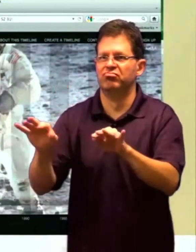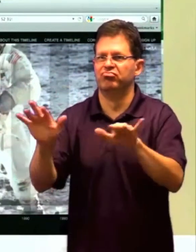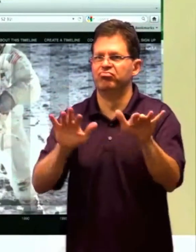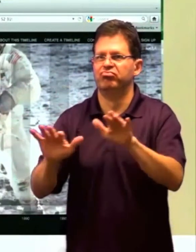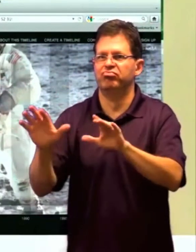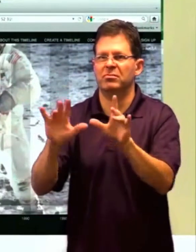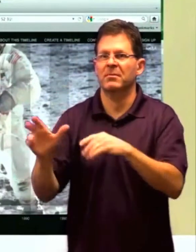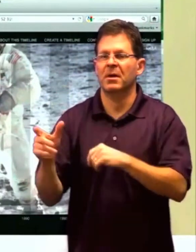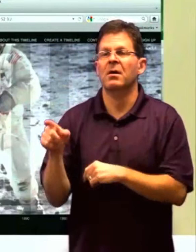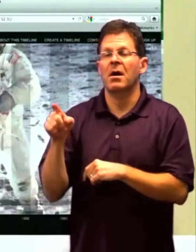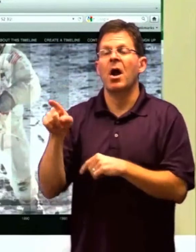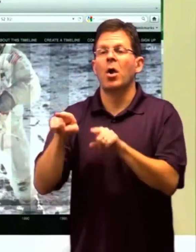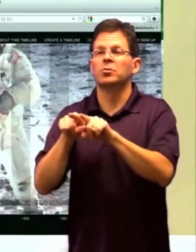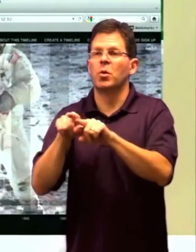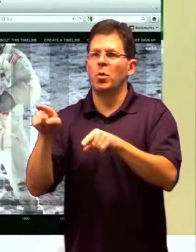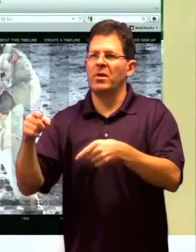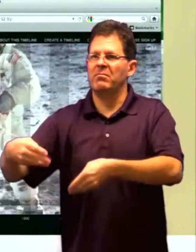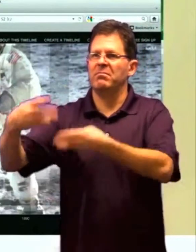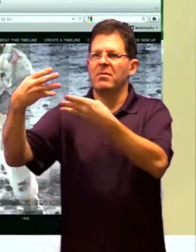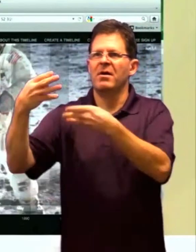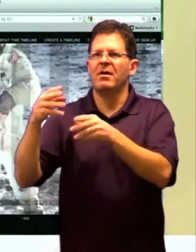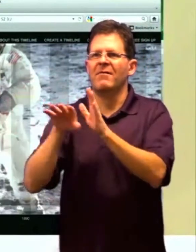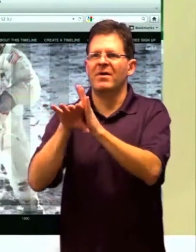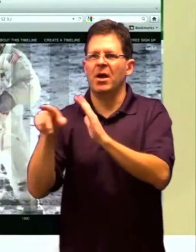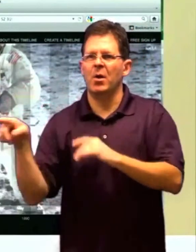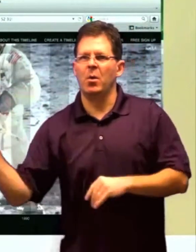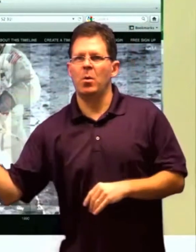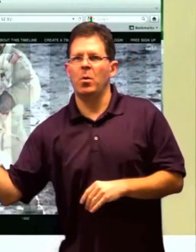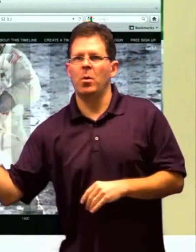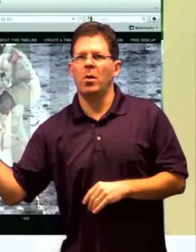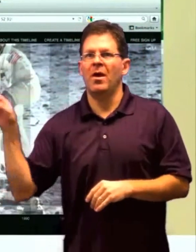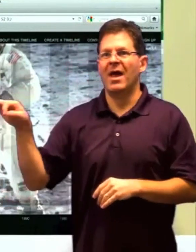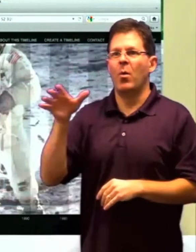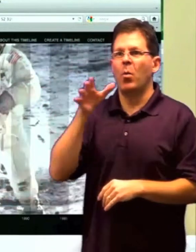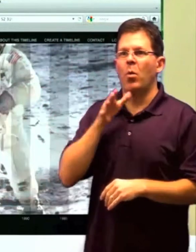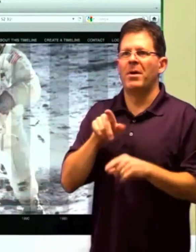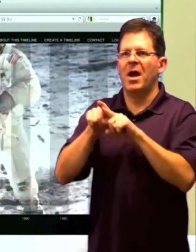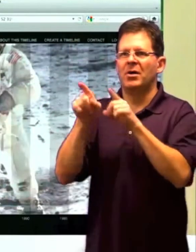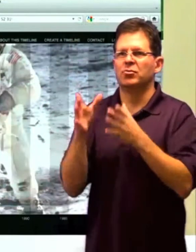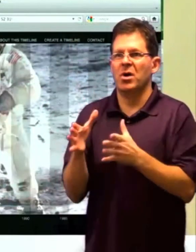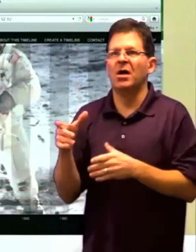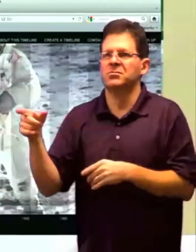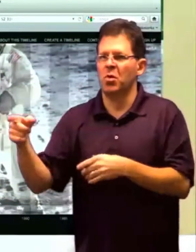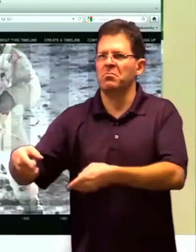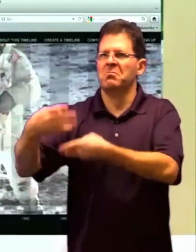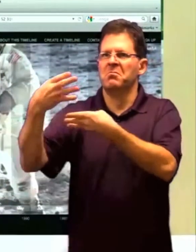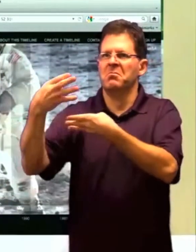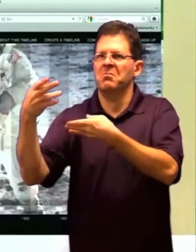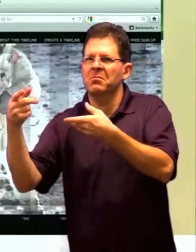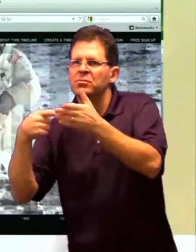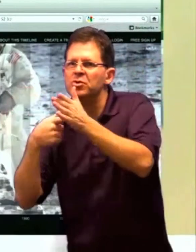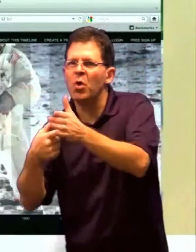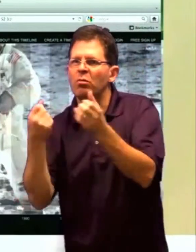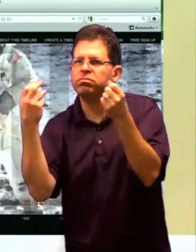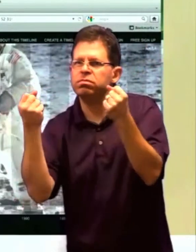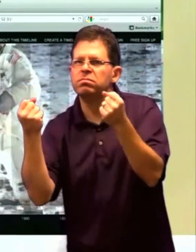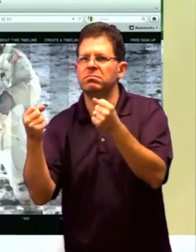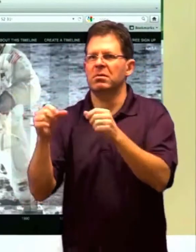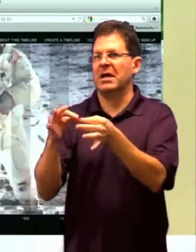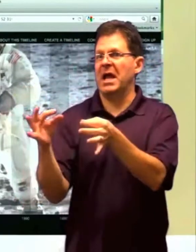This is a website that many kids tend to flock to and interact with. Also, you can pull up video. So this is a video of a female astronaut. So here you can